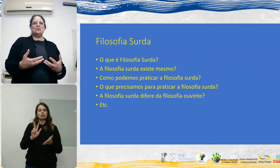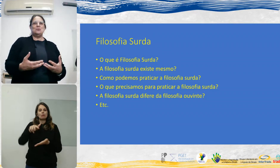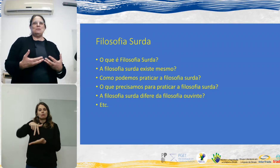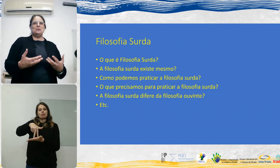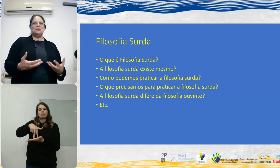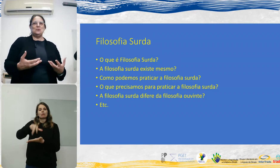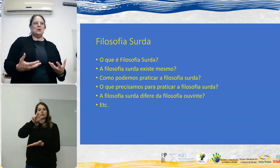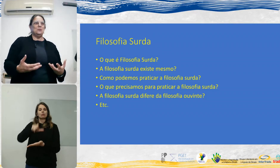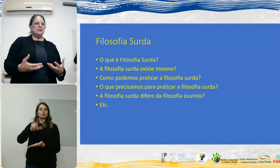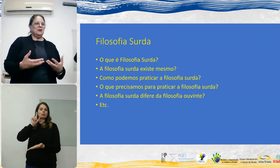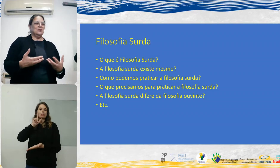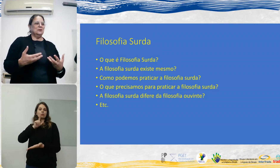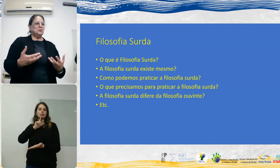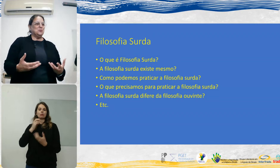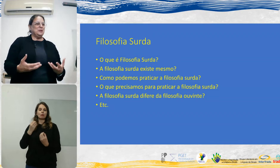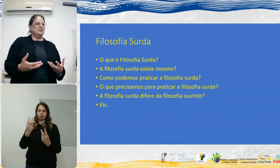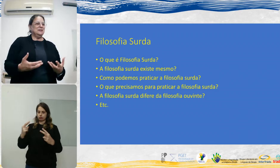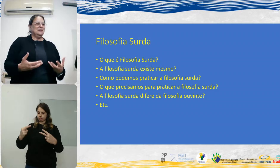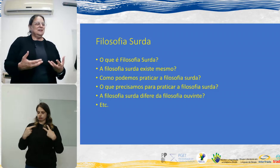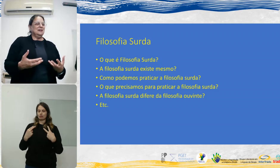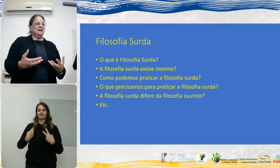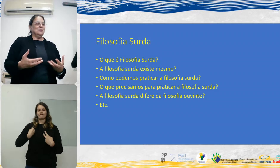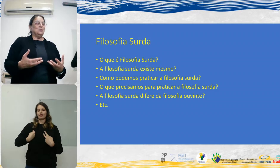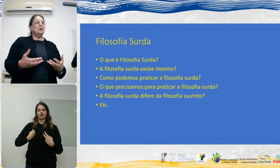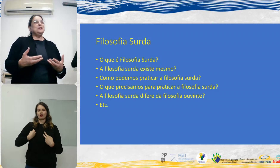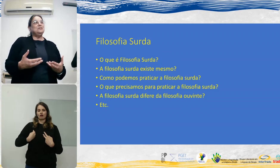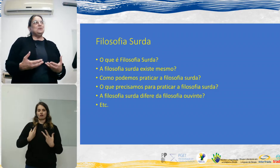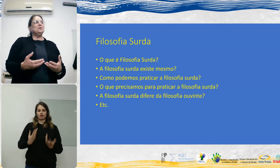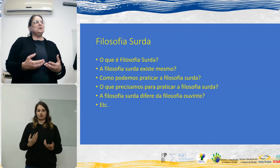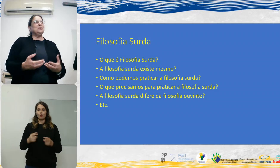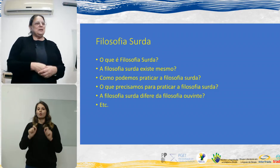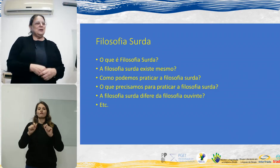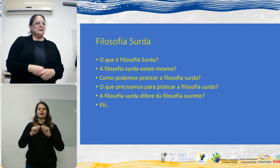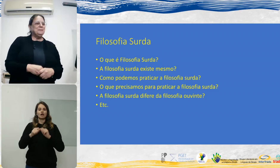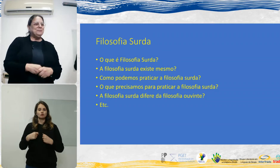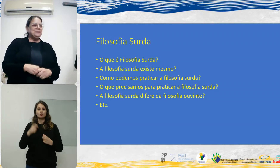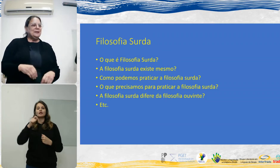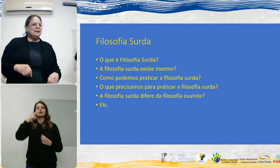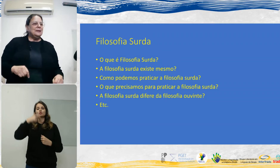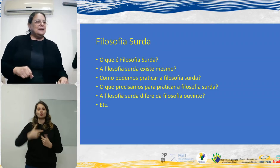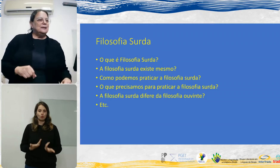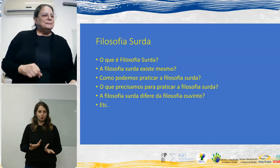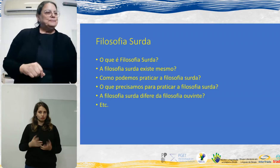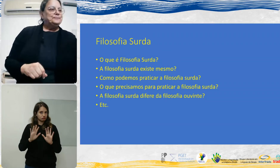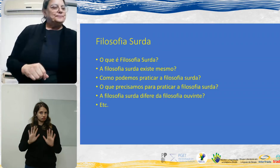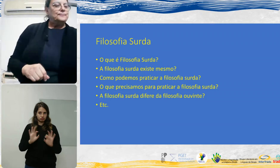can contribute to what we are, what we do and who we are.